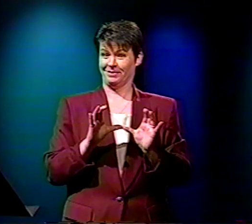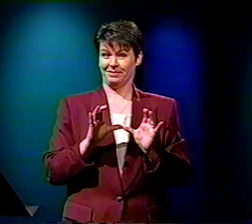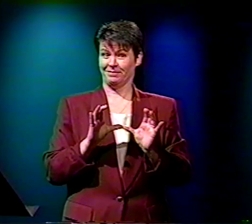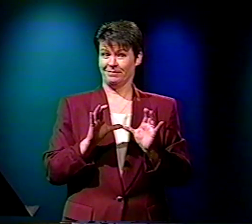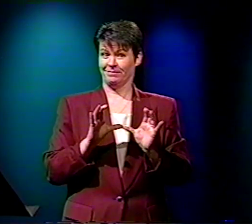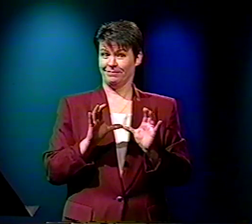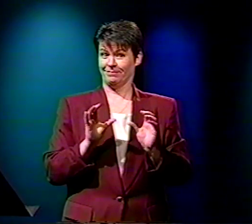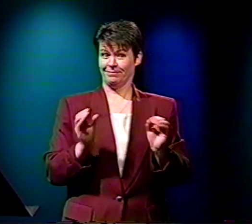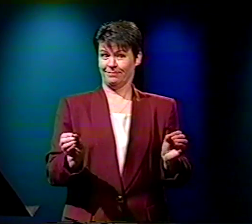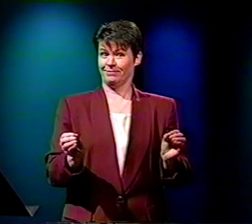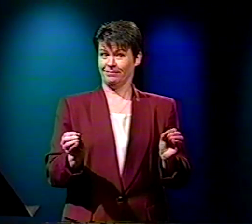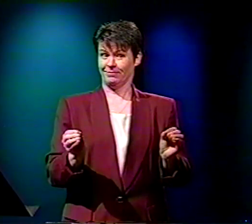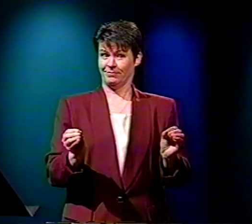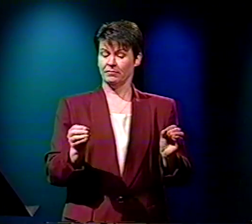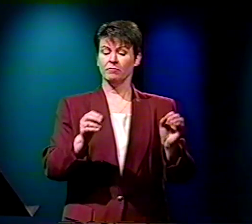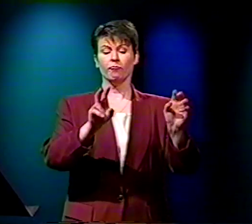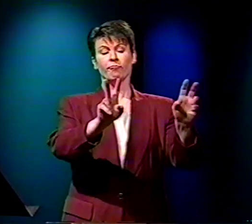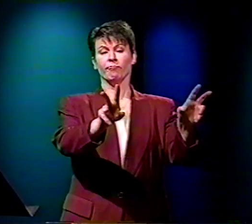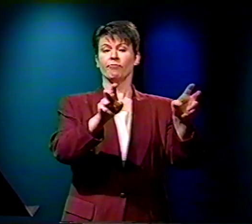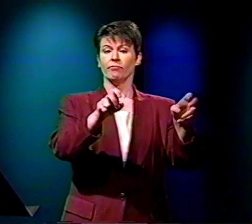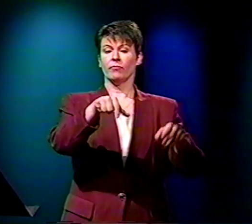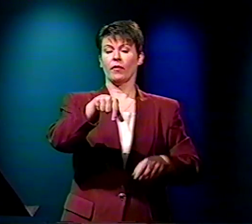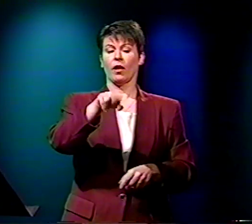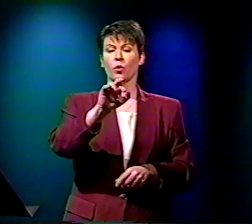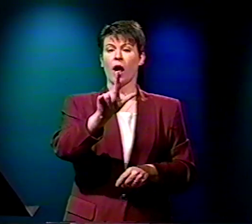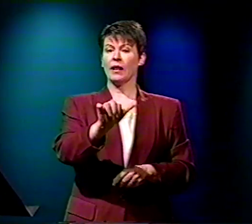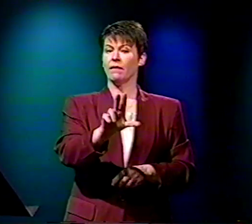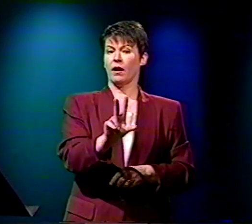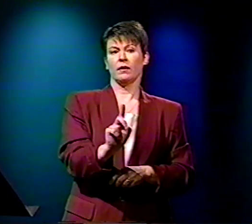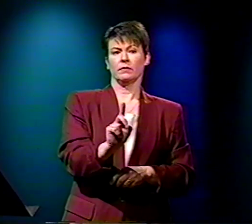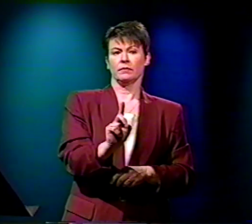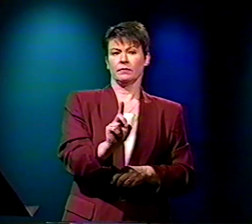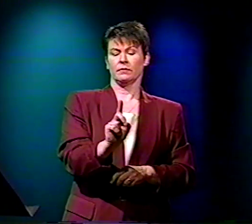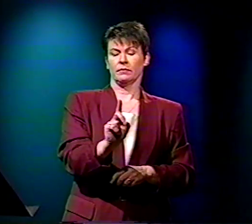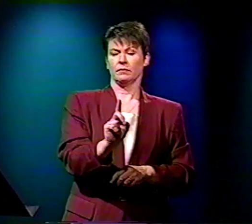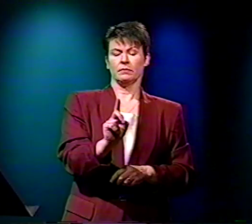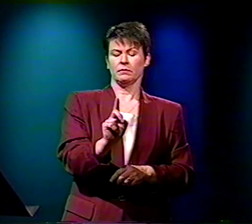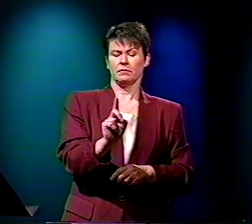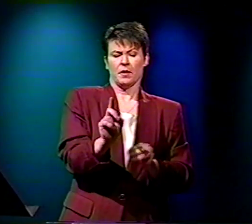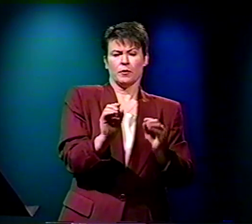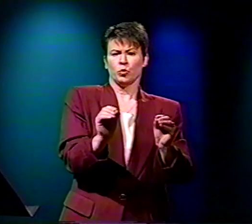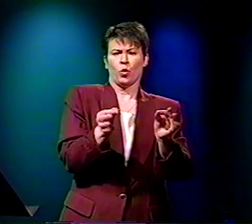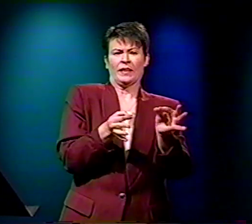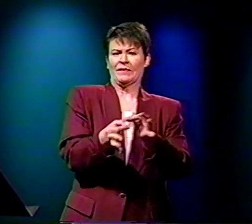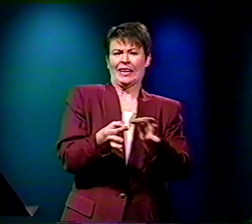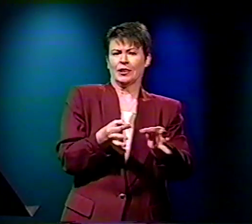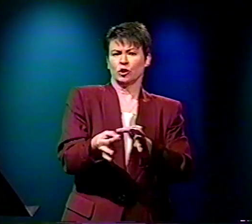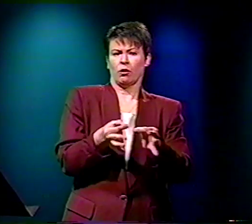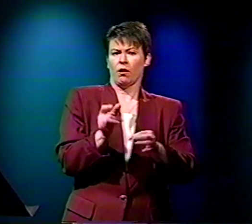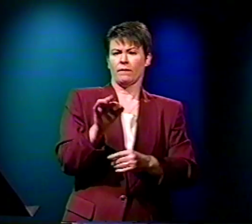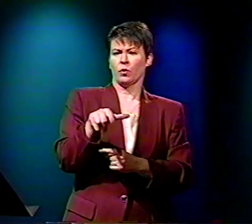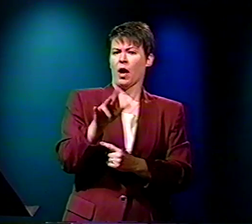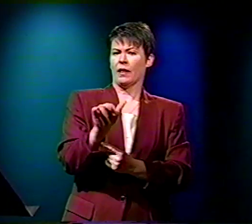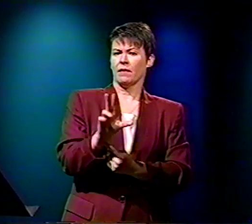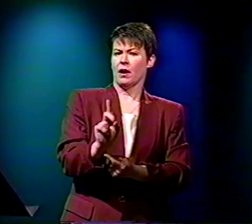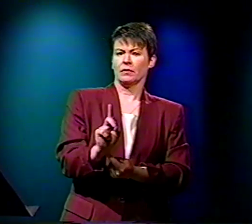has to be certified. It does not state that. Rather, it uses the term qualified. And there is no definition of the